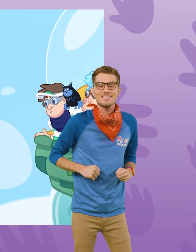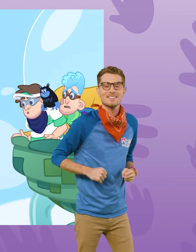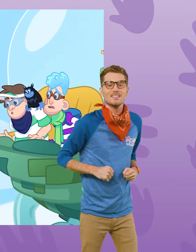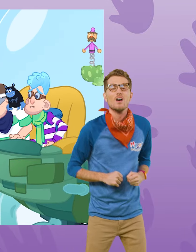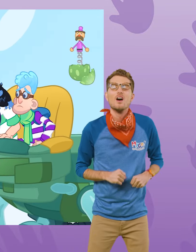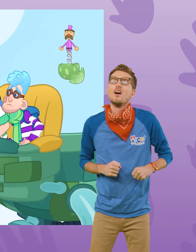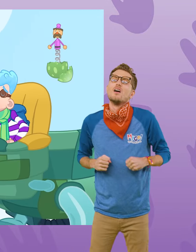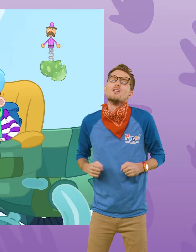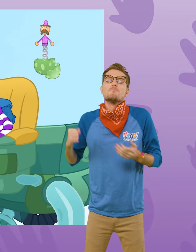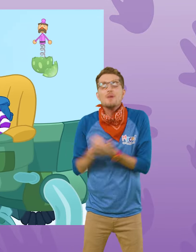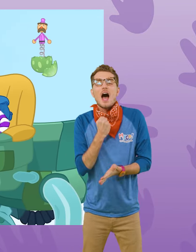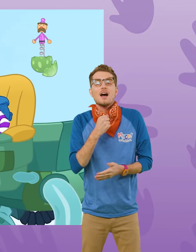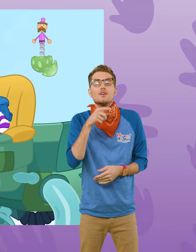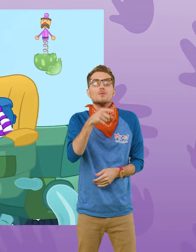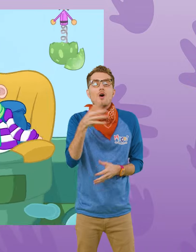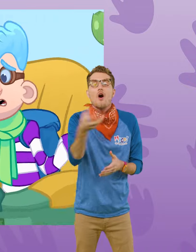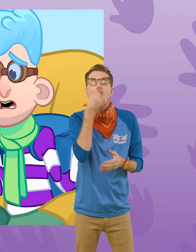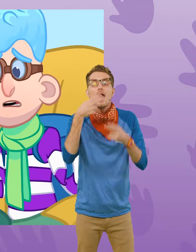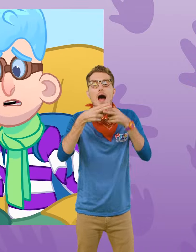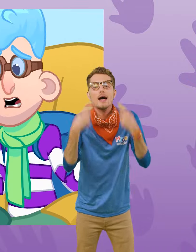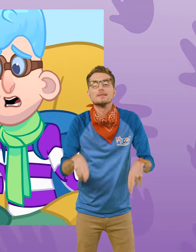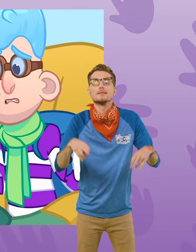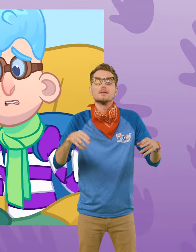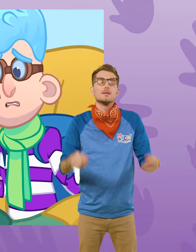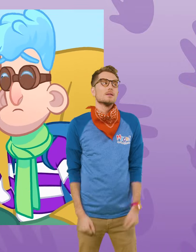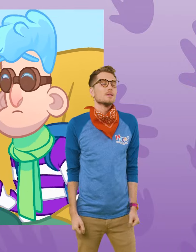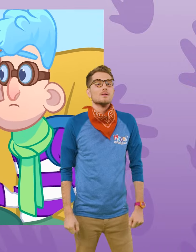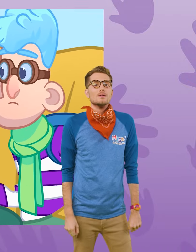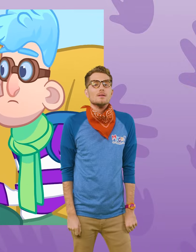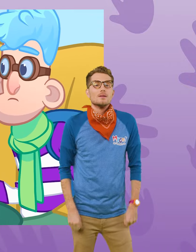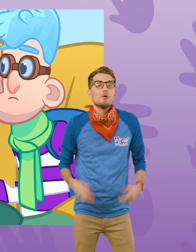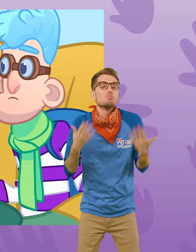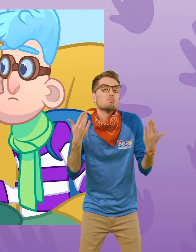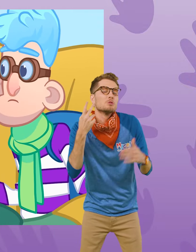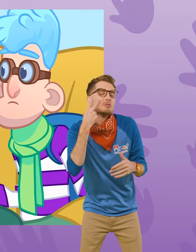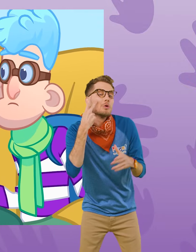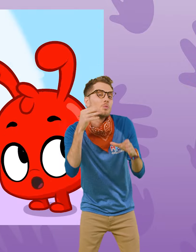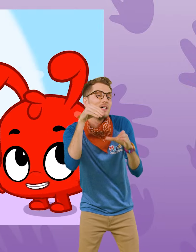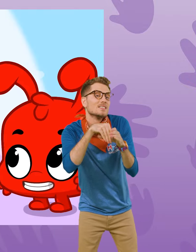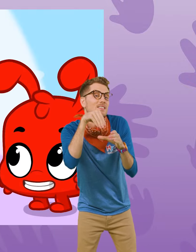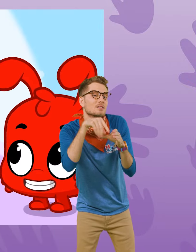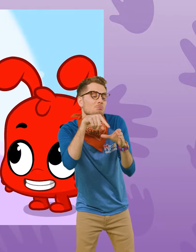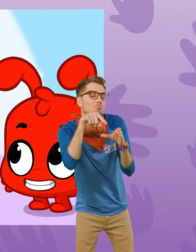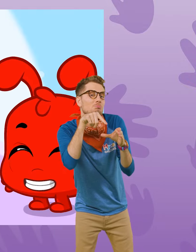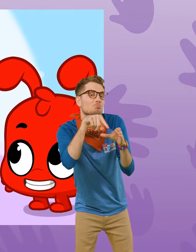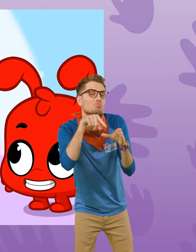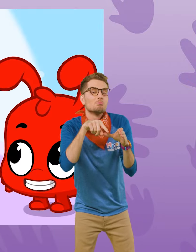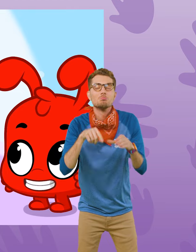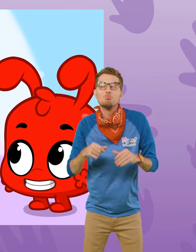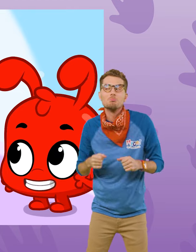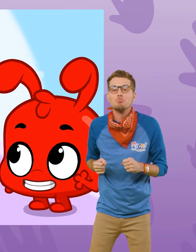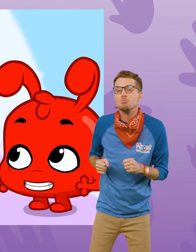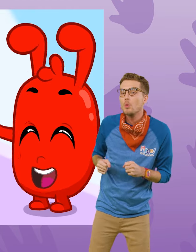Oh, man. You caught the egg. Let's see what's inside.